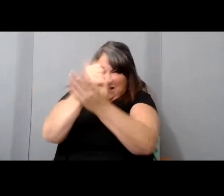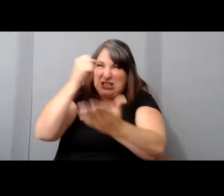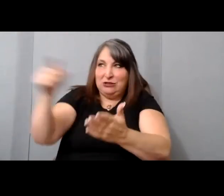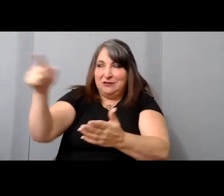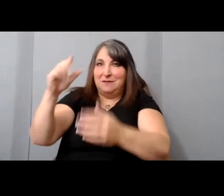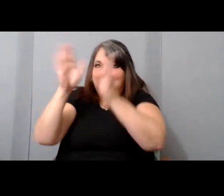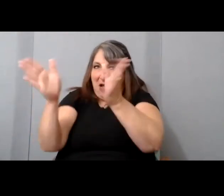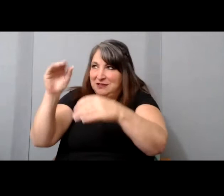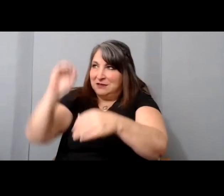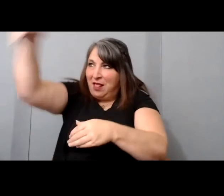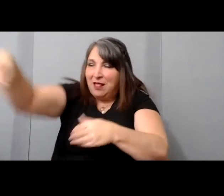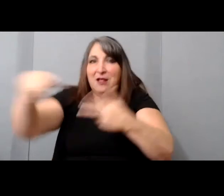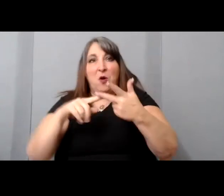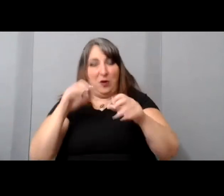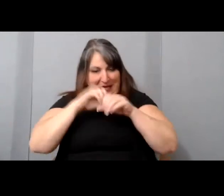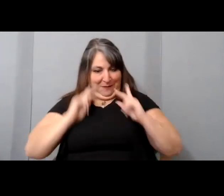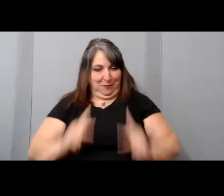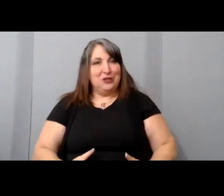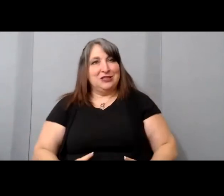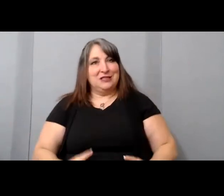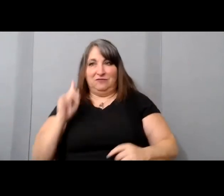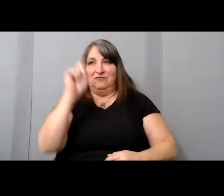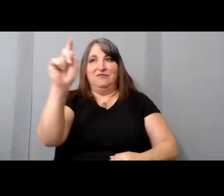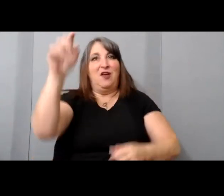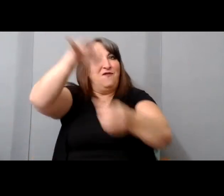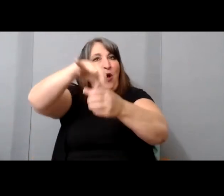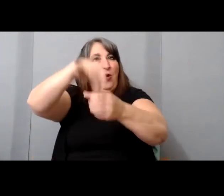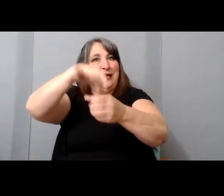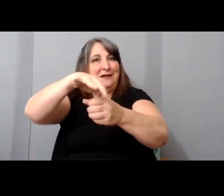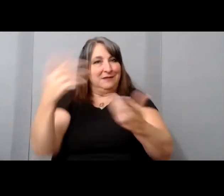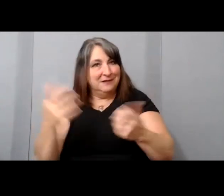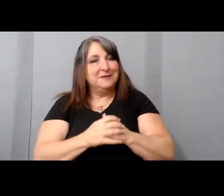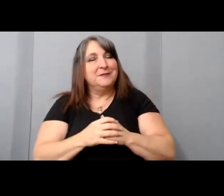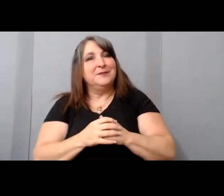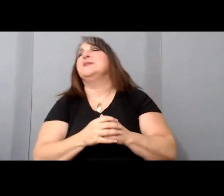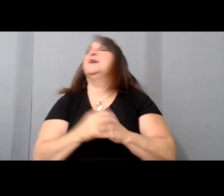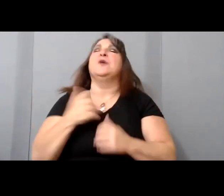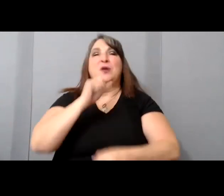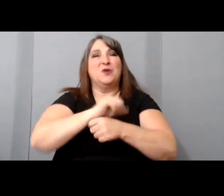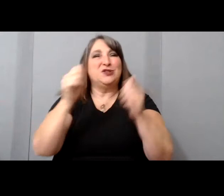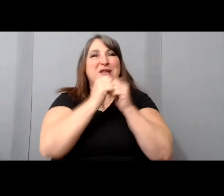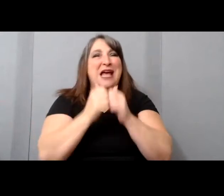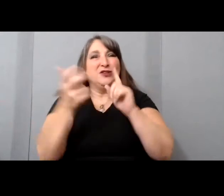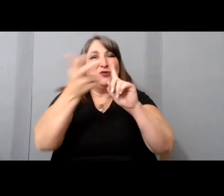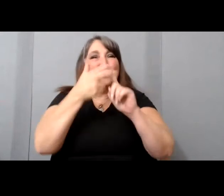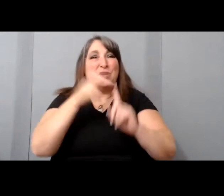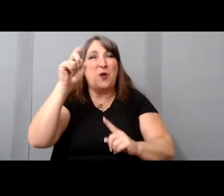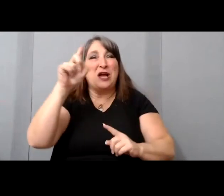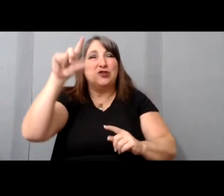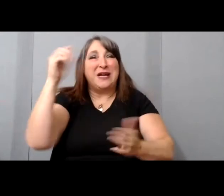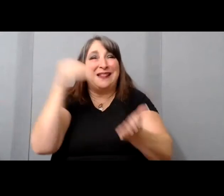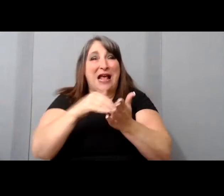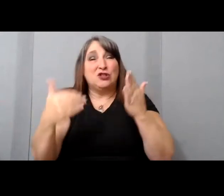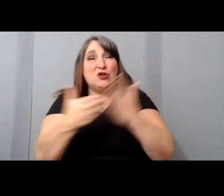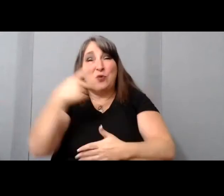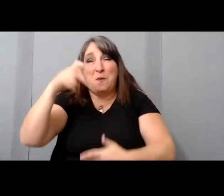boxes, or in person at any in-person voting location. We worked together to recruit 120,000 new poll workers